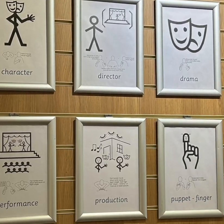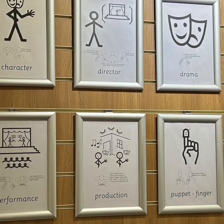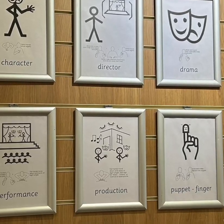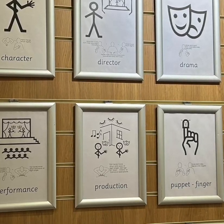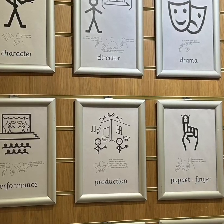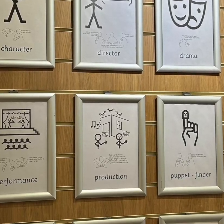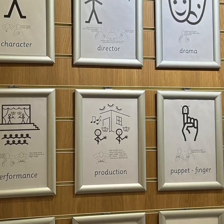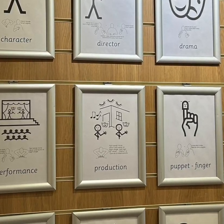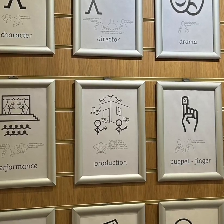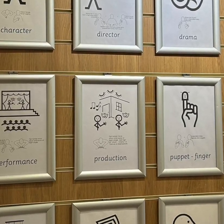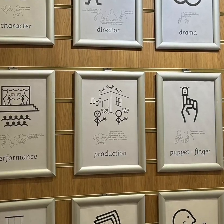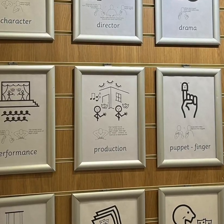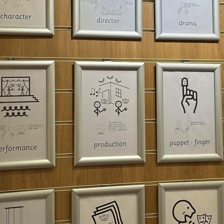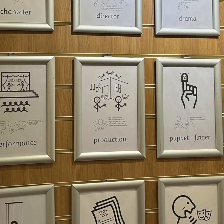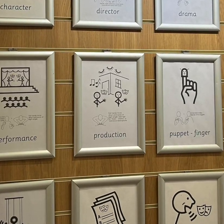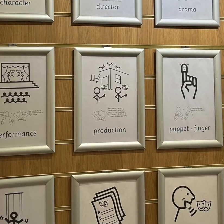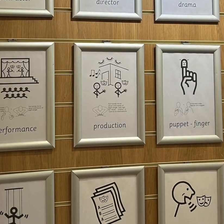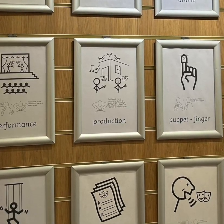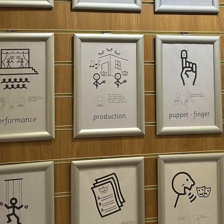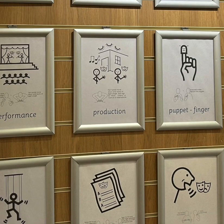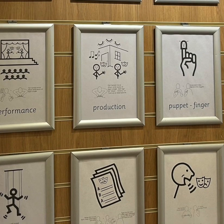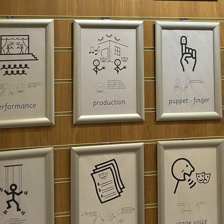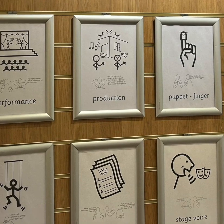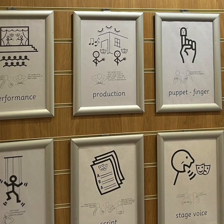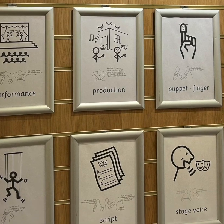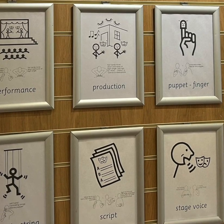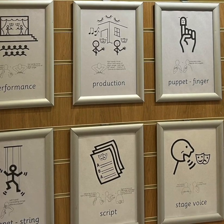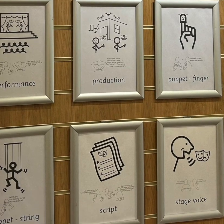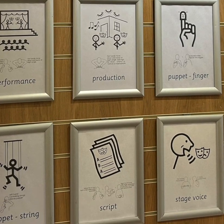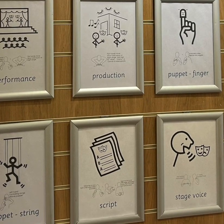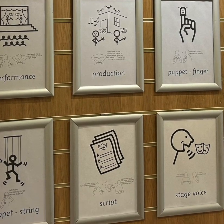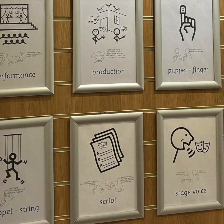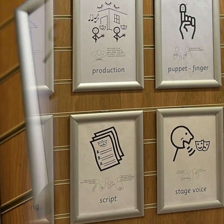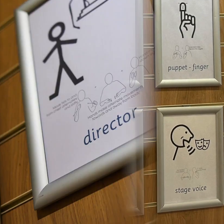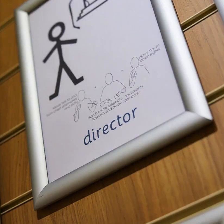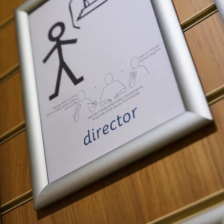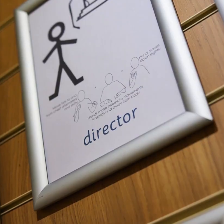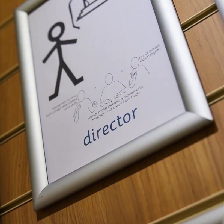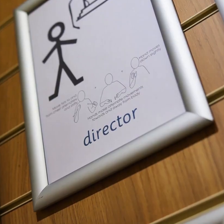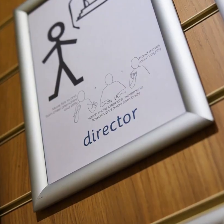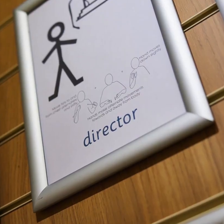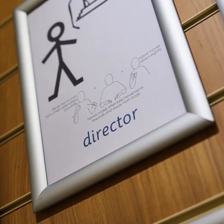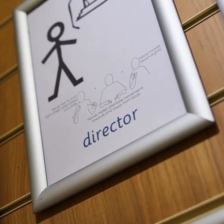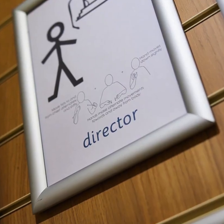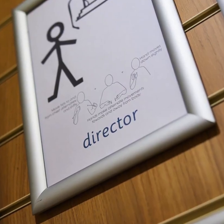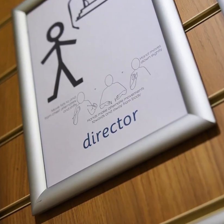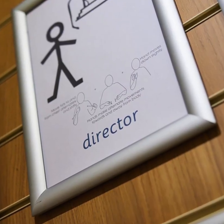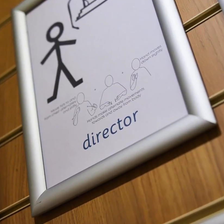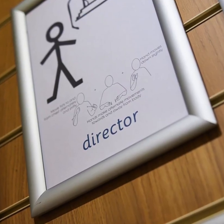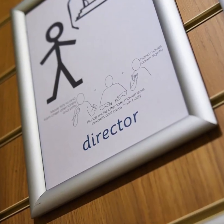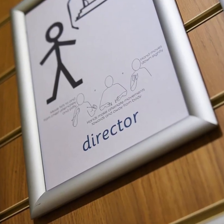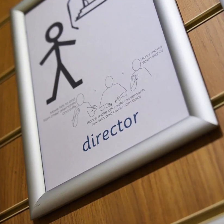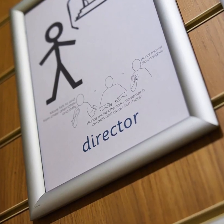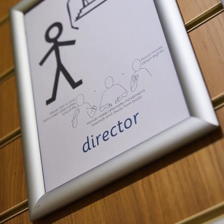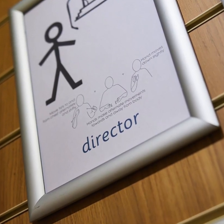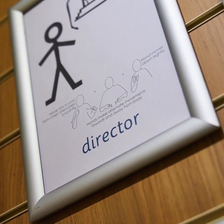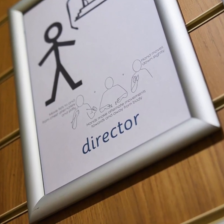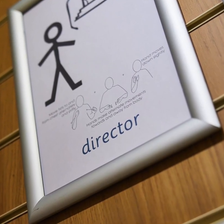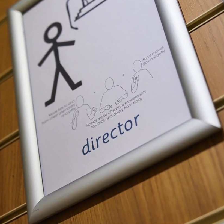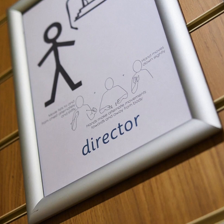our rehearsal space, which identifies key symbols and signs for subject-specific language for the